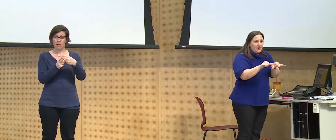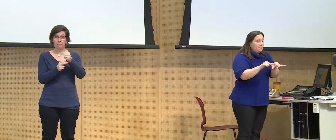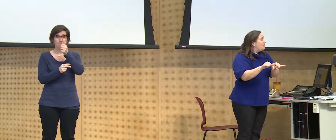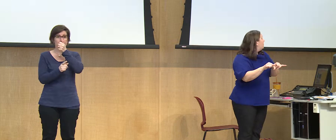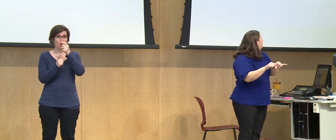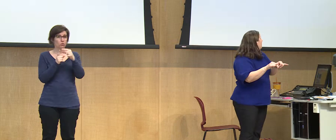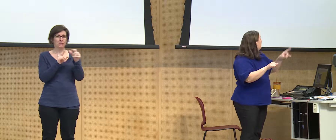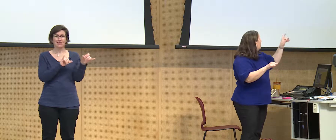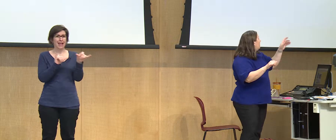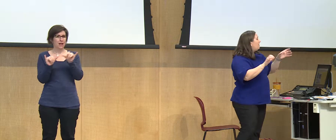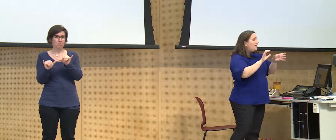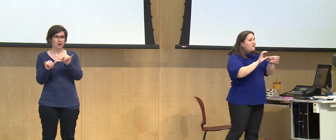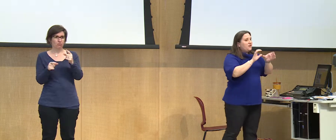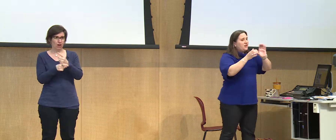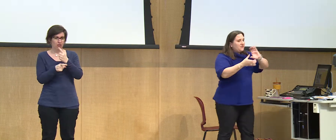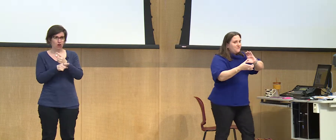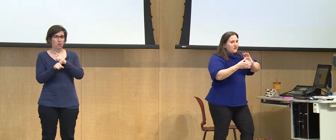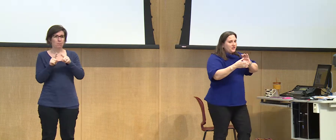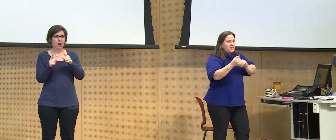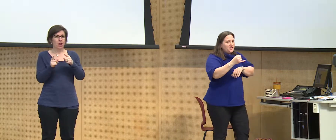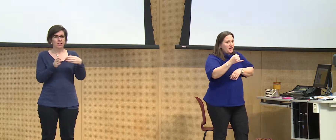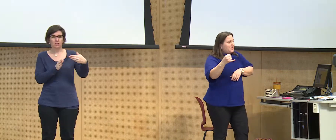same, and they're